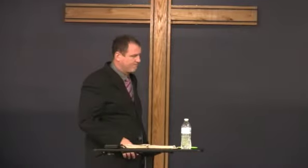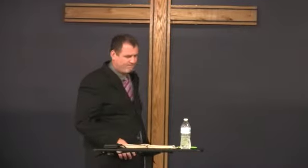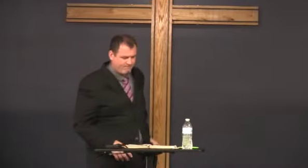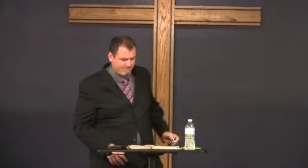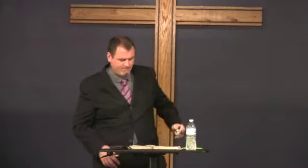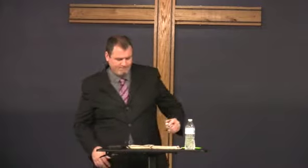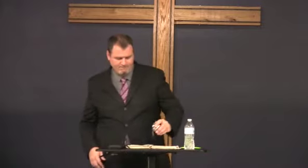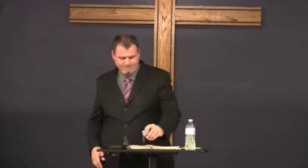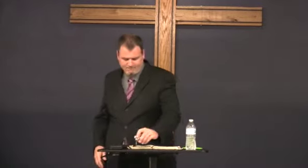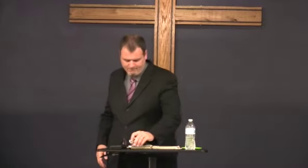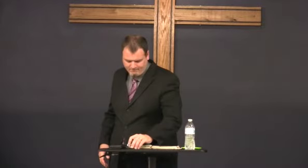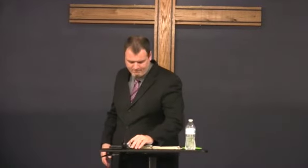verse 12.